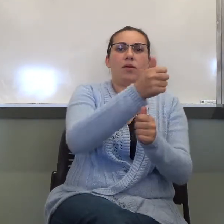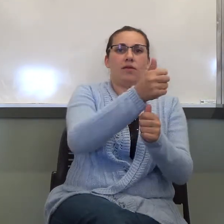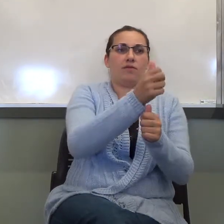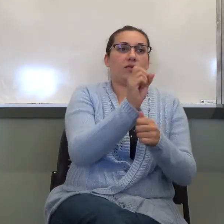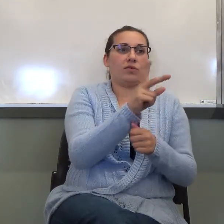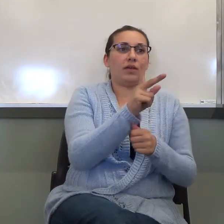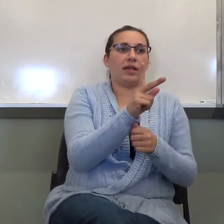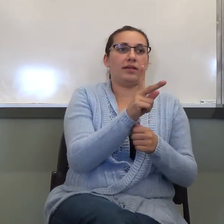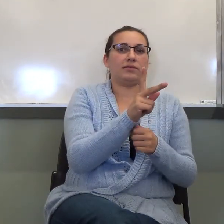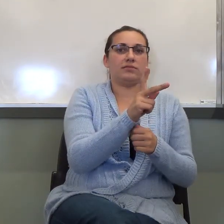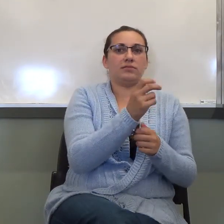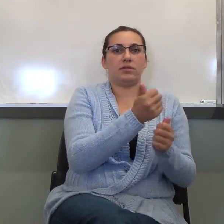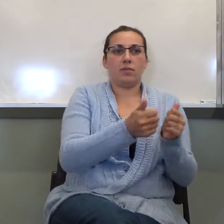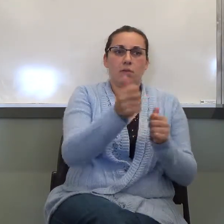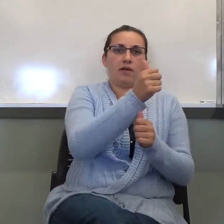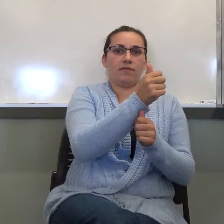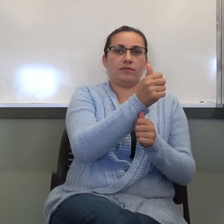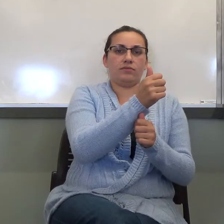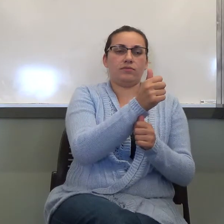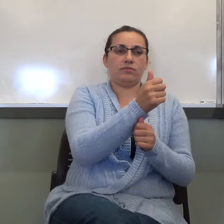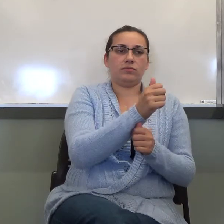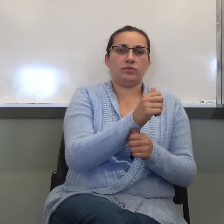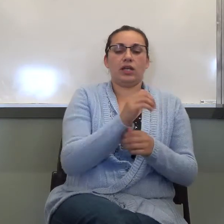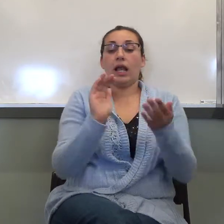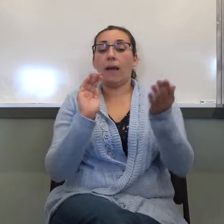minus sign, and it's a heavyweight compared to 3.